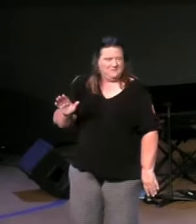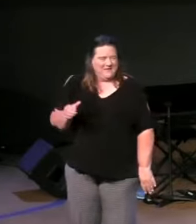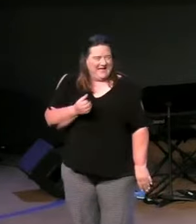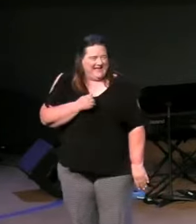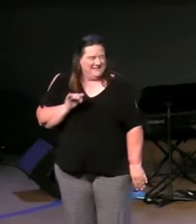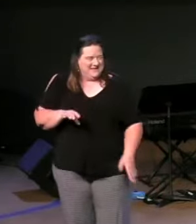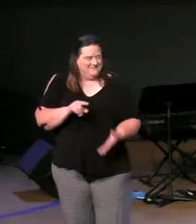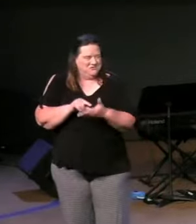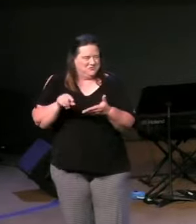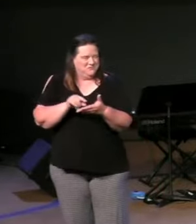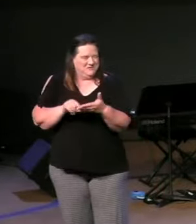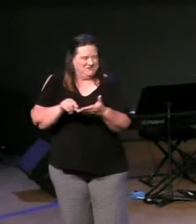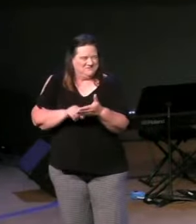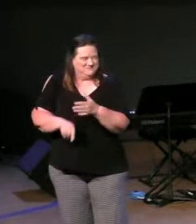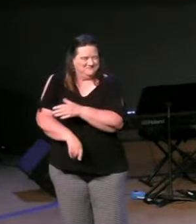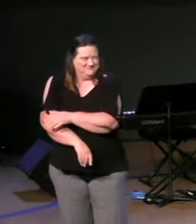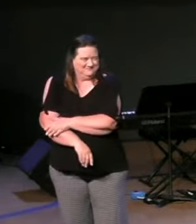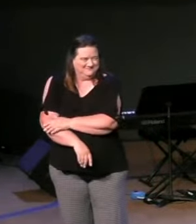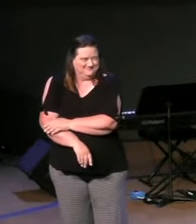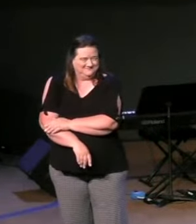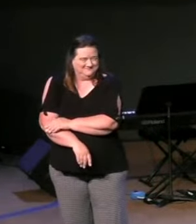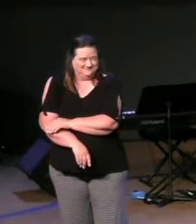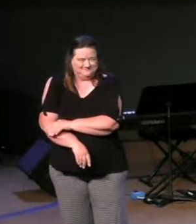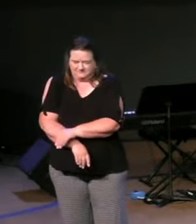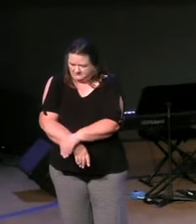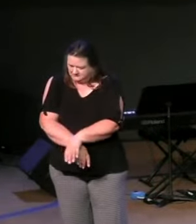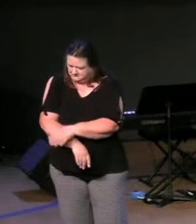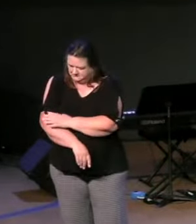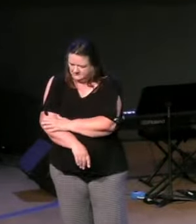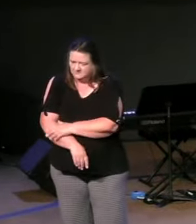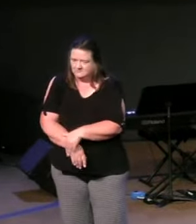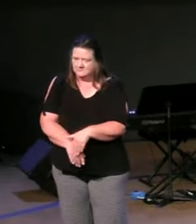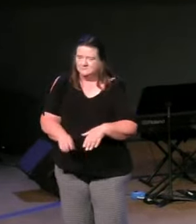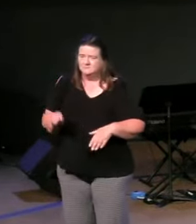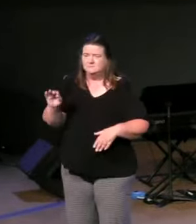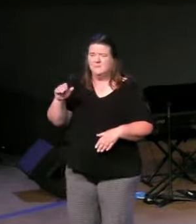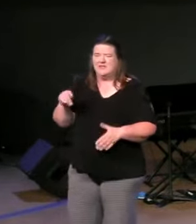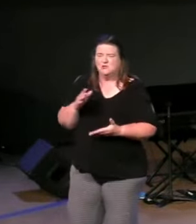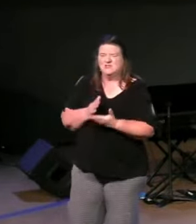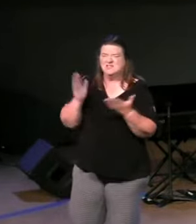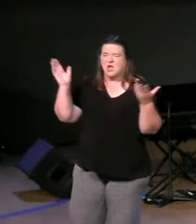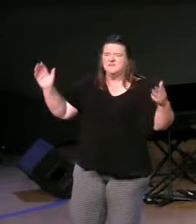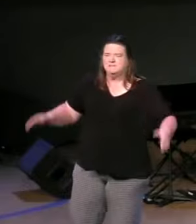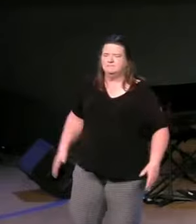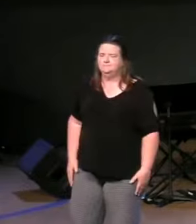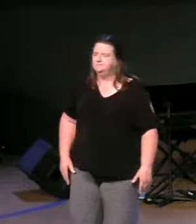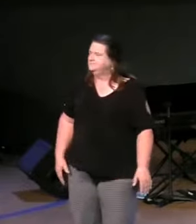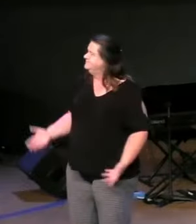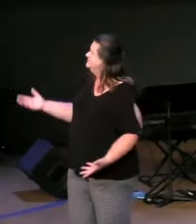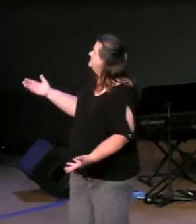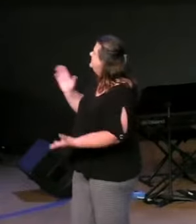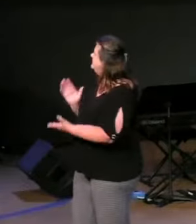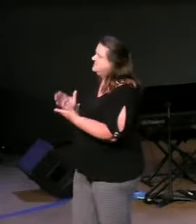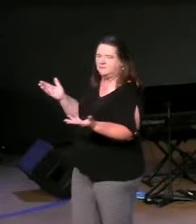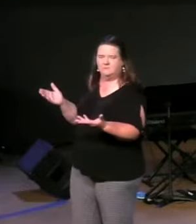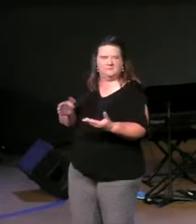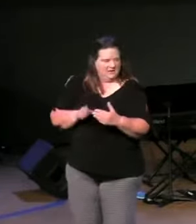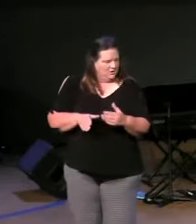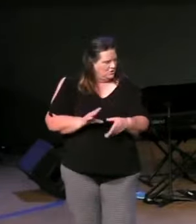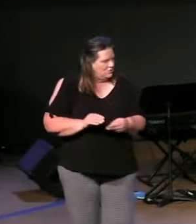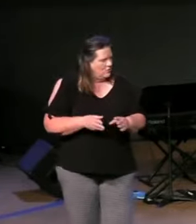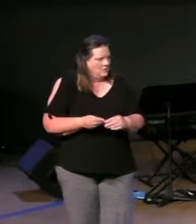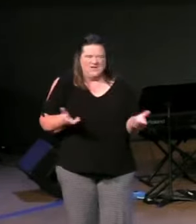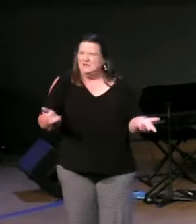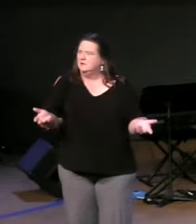that scripture is written sometimes, because Matthew just kind of leaves it there. It doesn't say anything else, just kind of leaves it there and lets